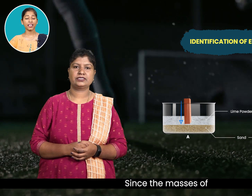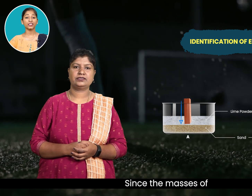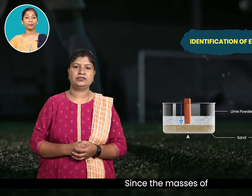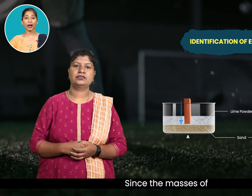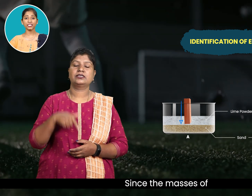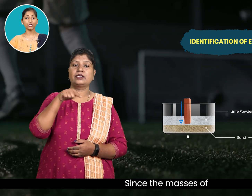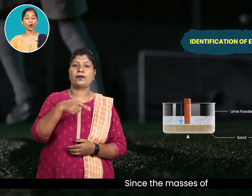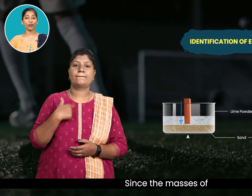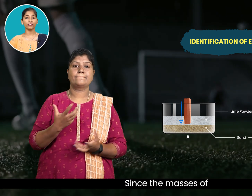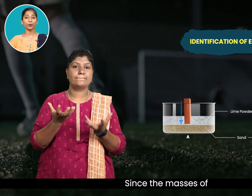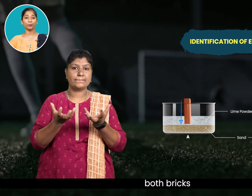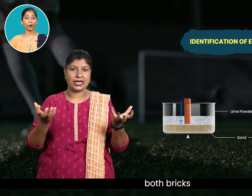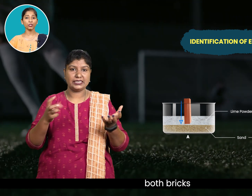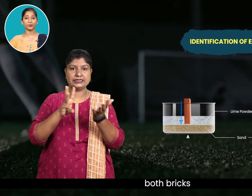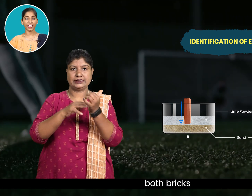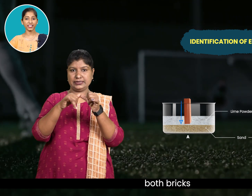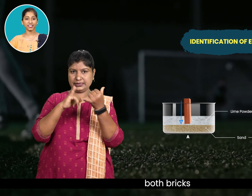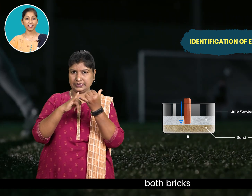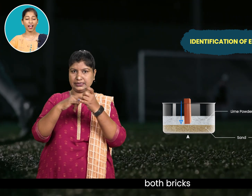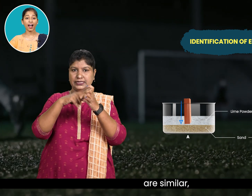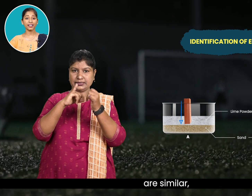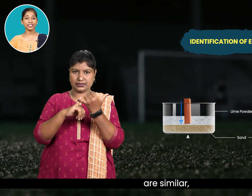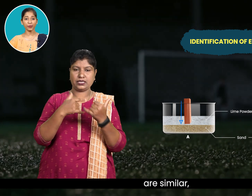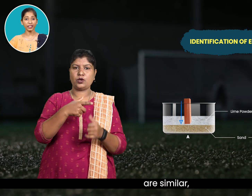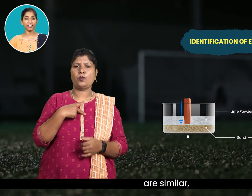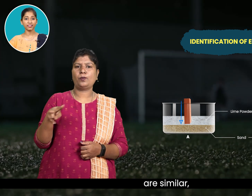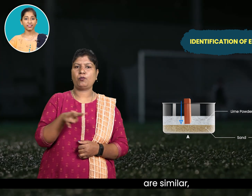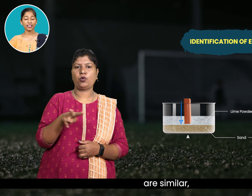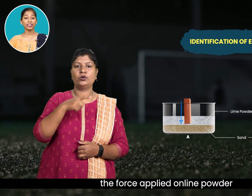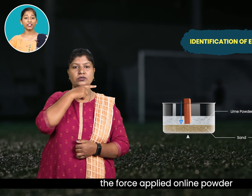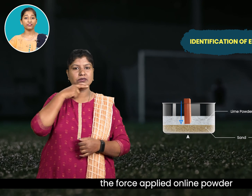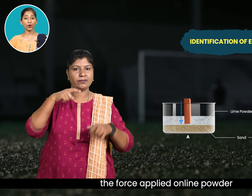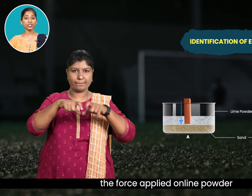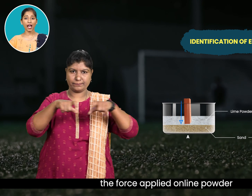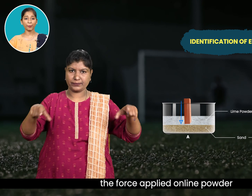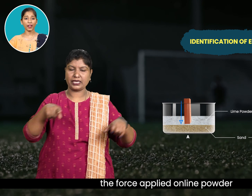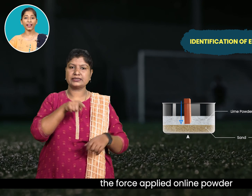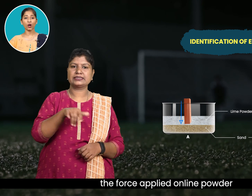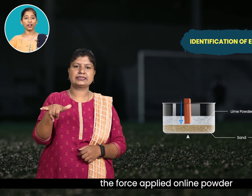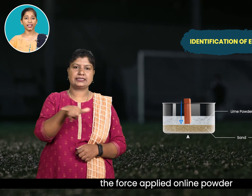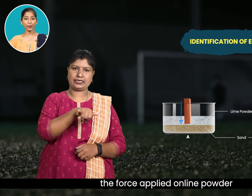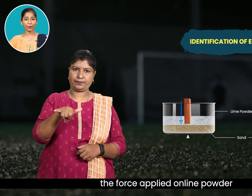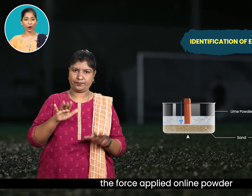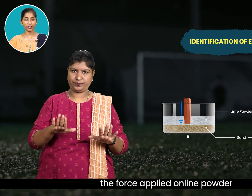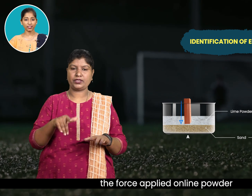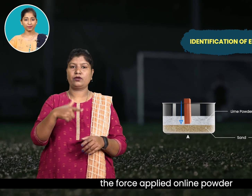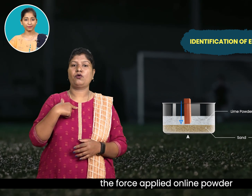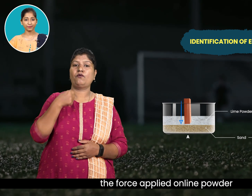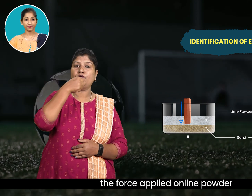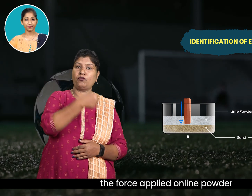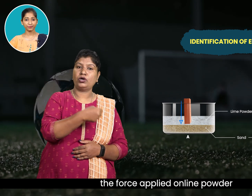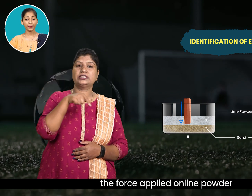Since the masses of both bricks are similar, the force applied on lime